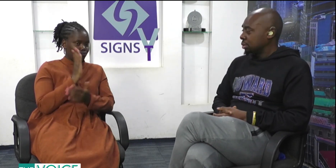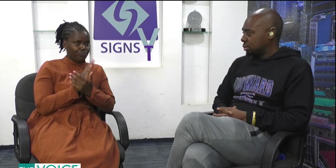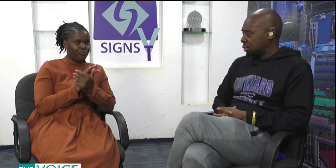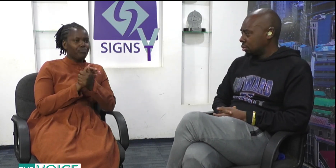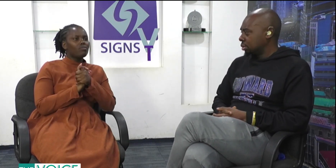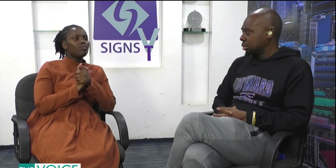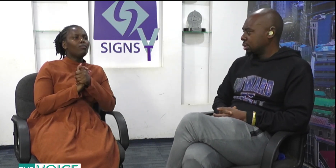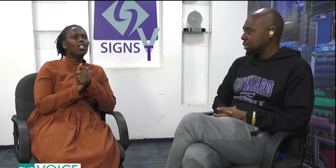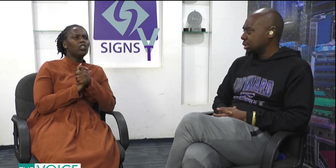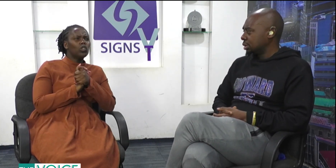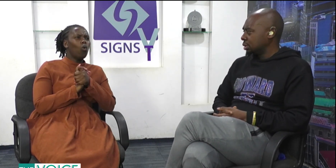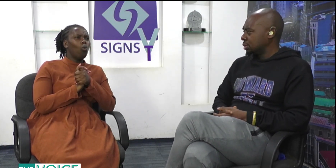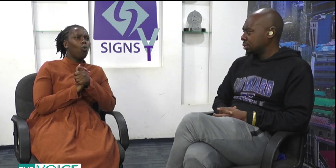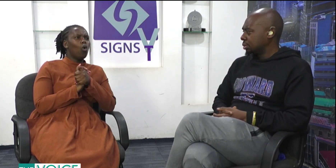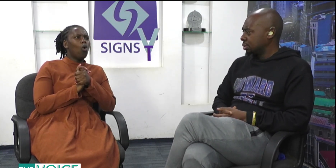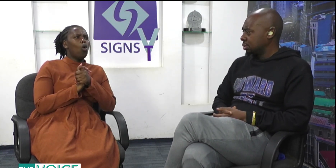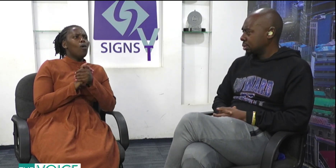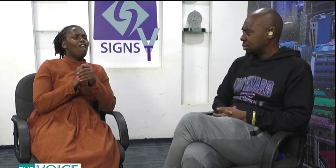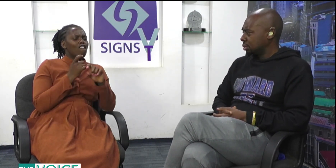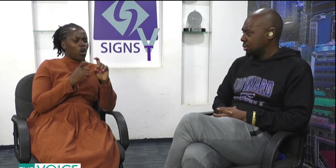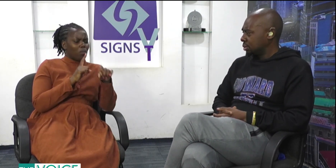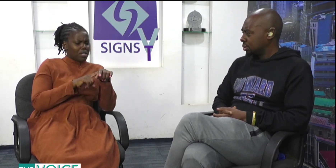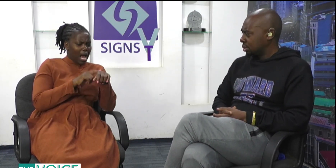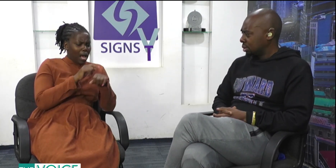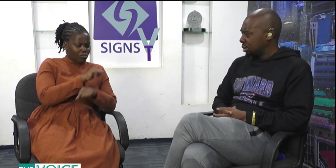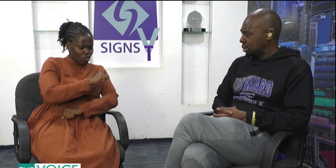after you moved to a deaf school,